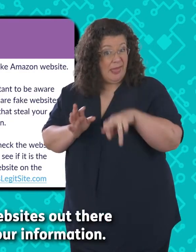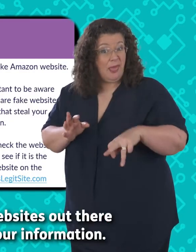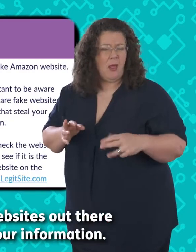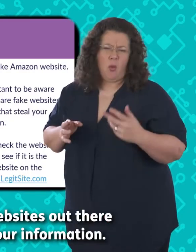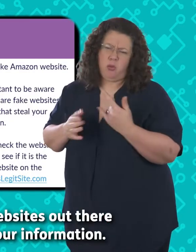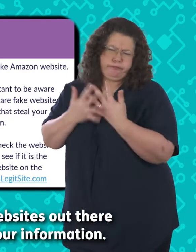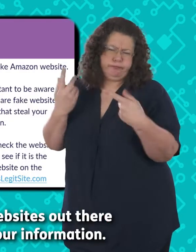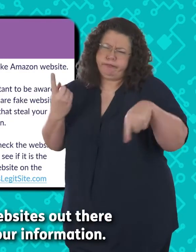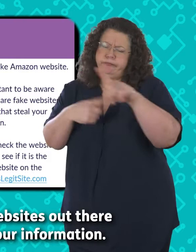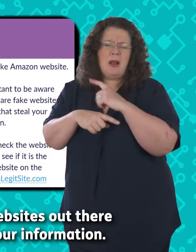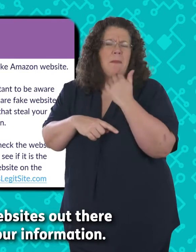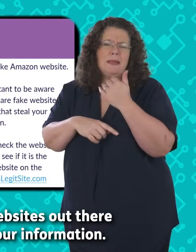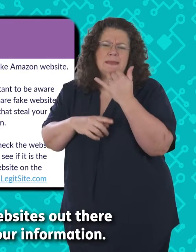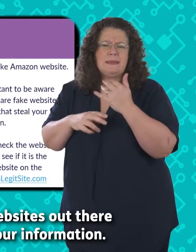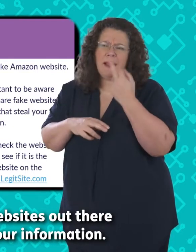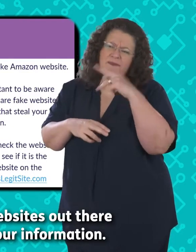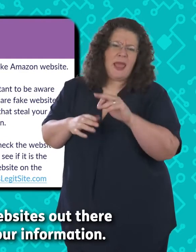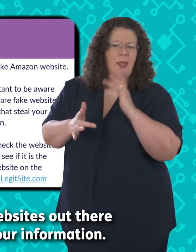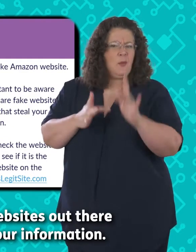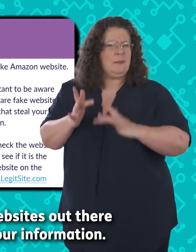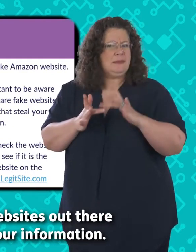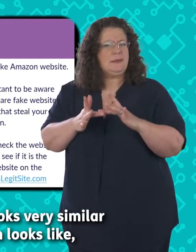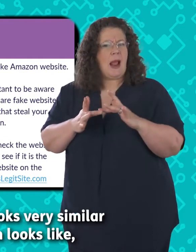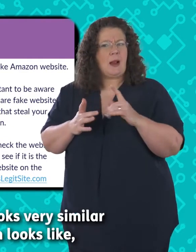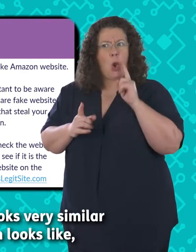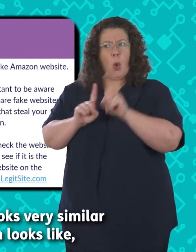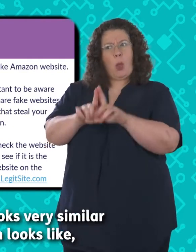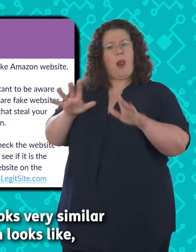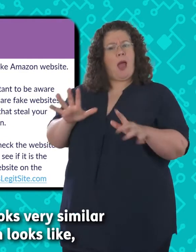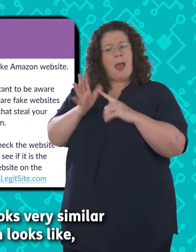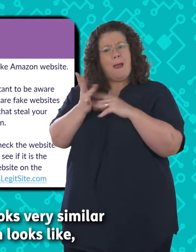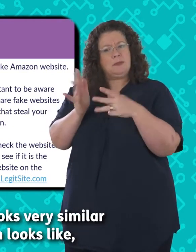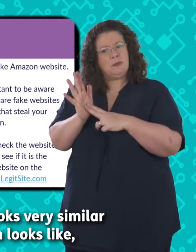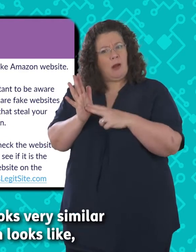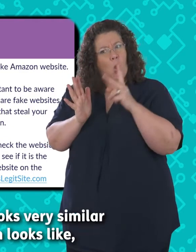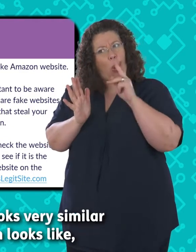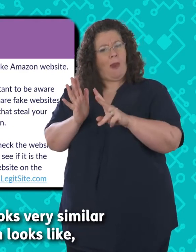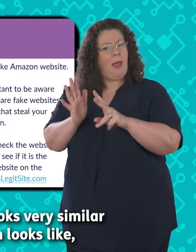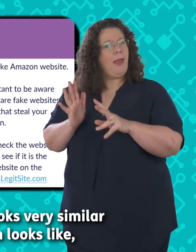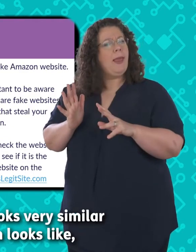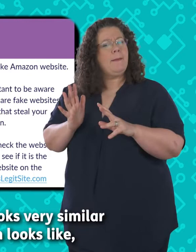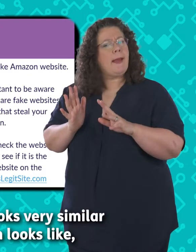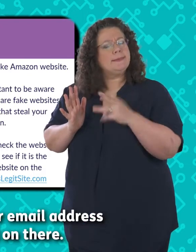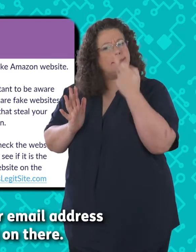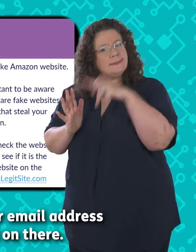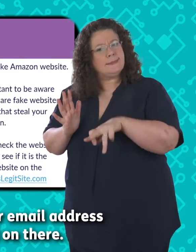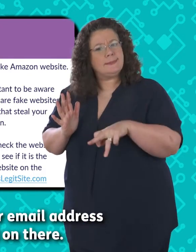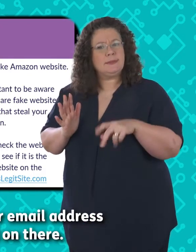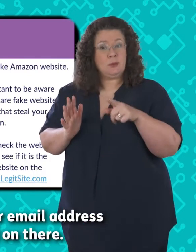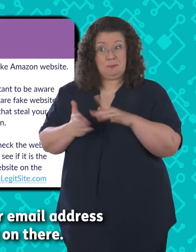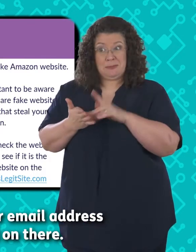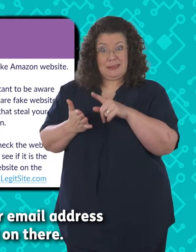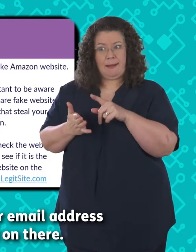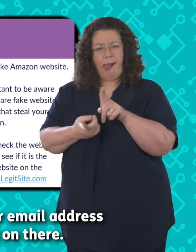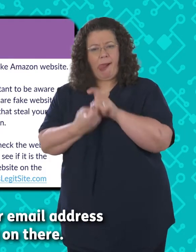aware that there are fake websites out there that try to steal your information. The website itself looks very similar to what Amazon looks like, and you can put your